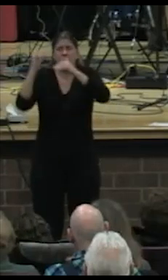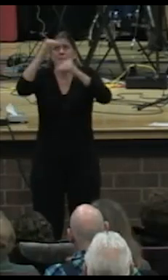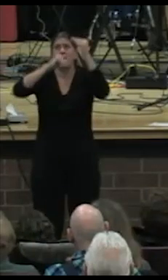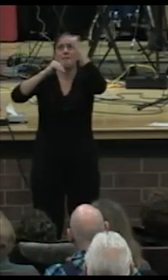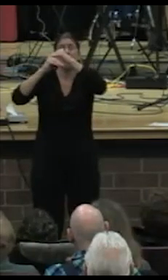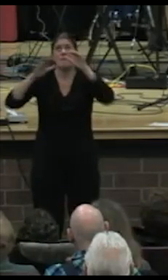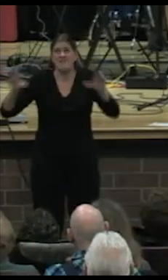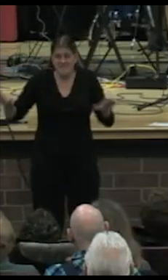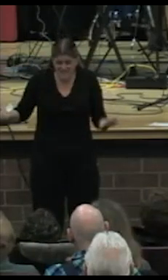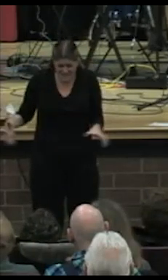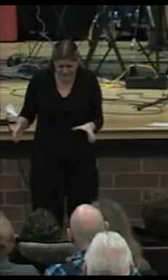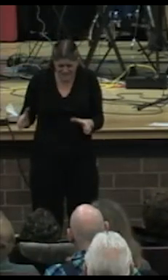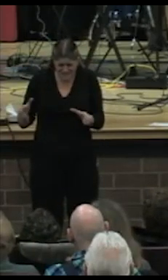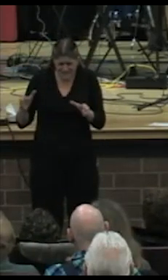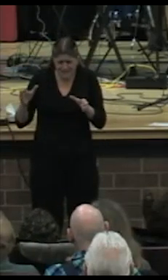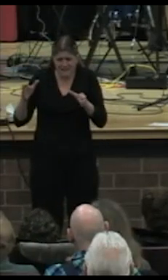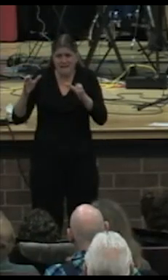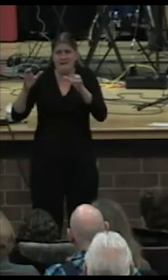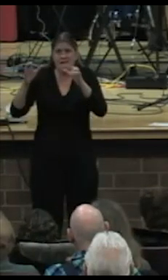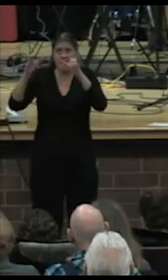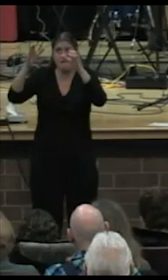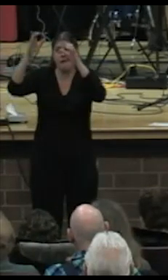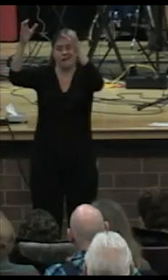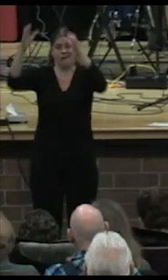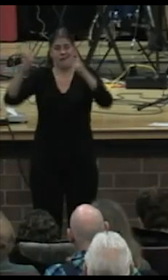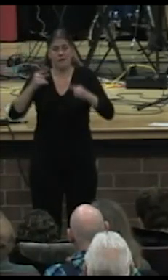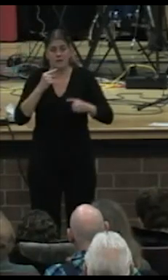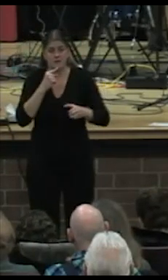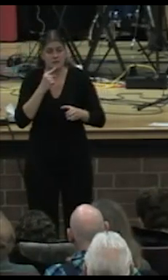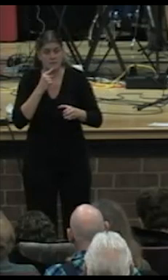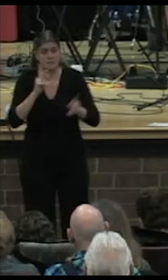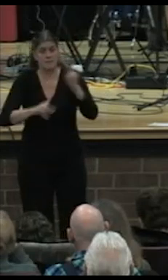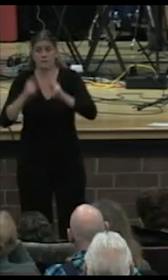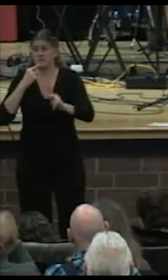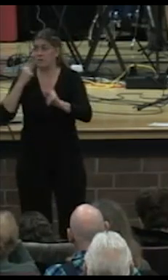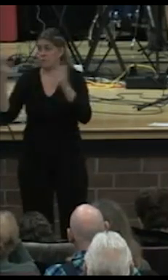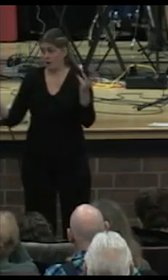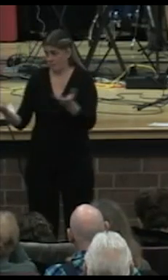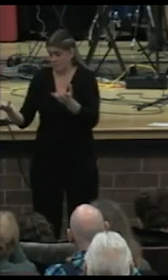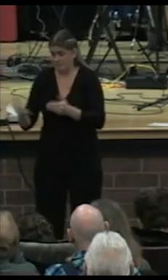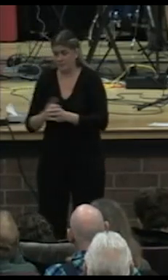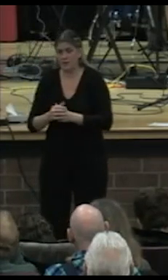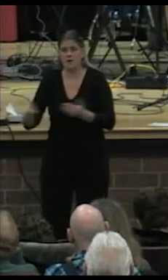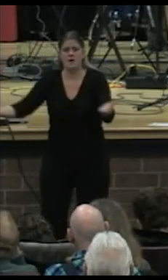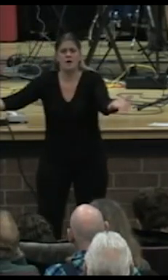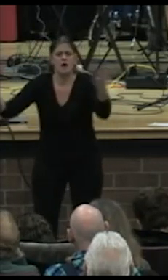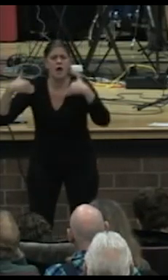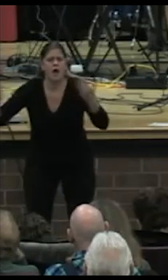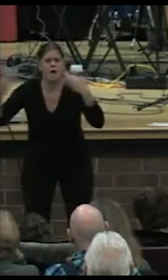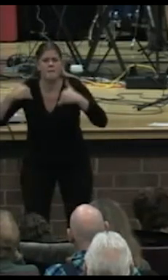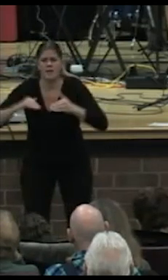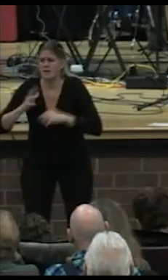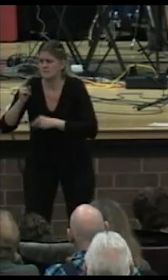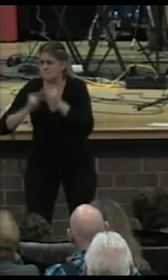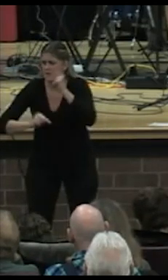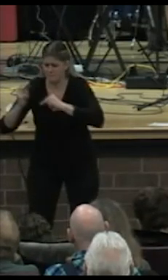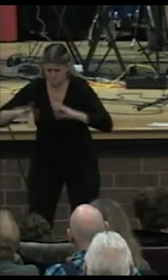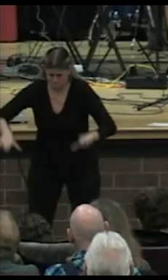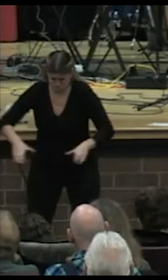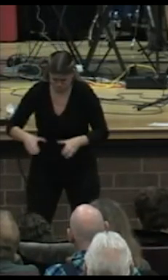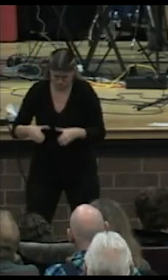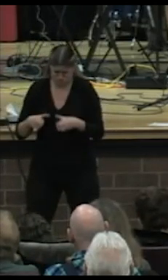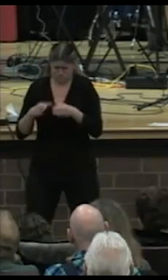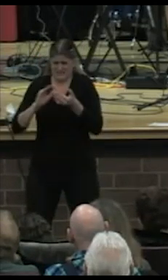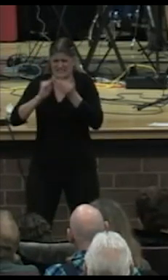stone." And they used tar and mortar. And they said, this is what they said in verse 4. "Come, let us build